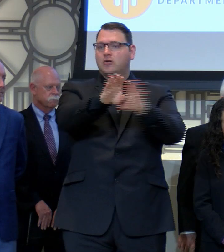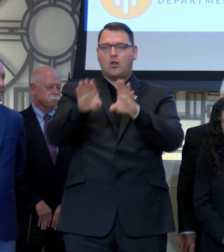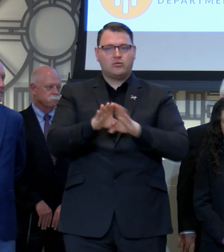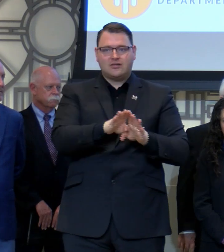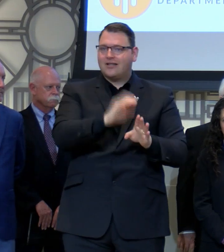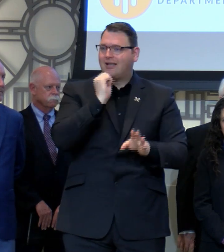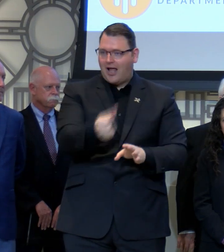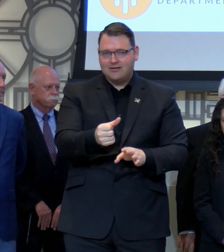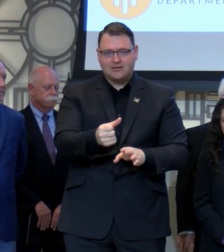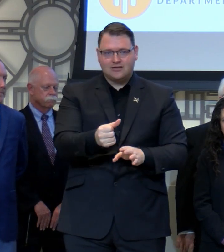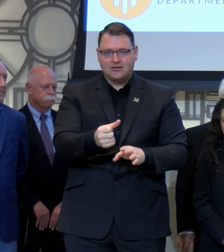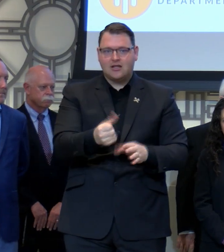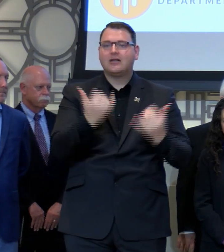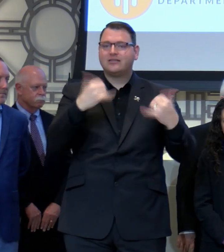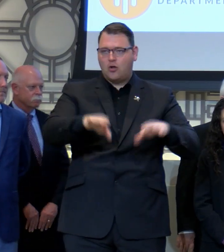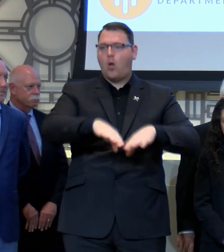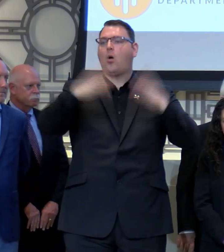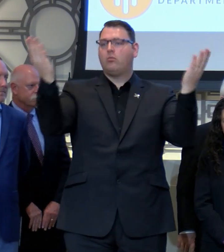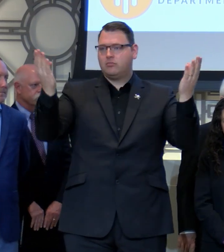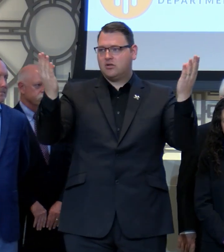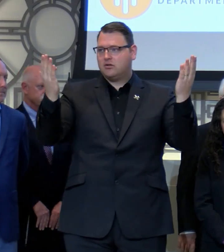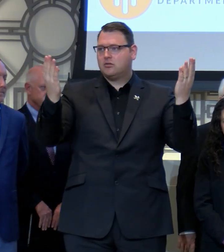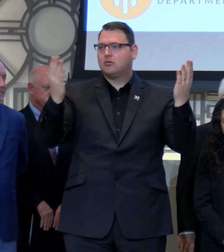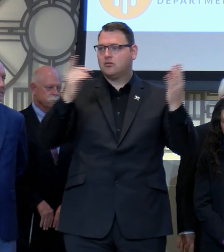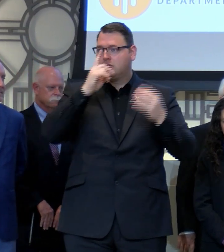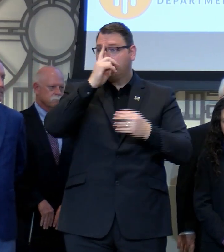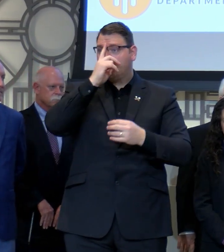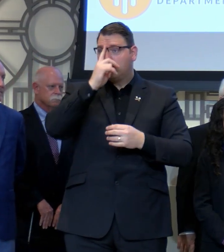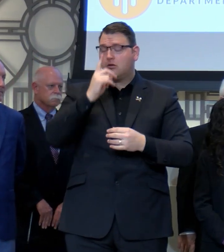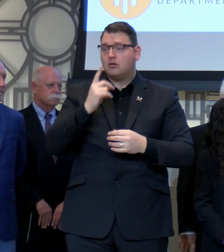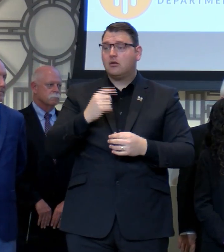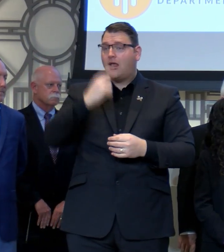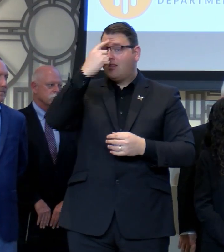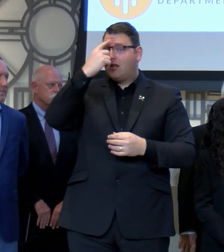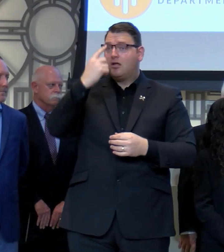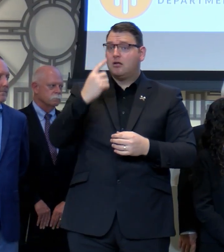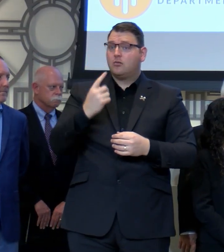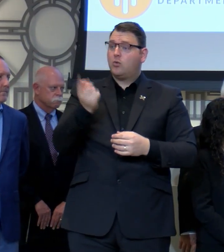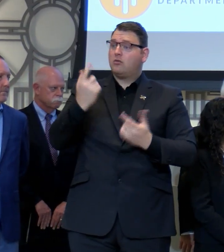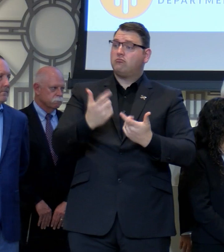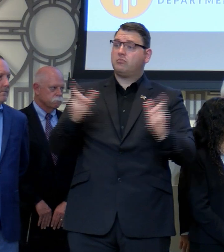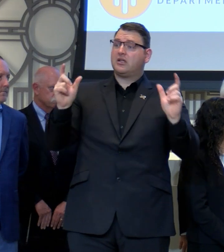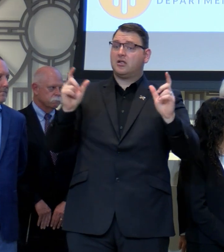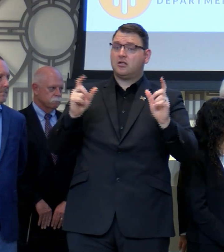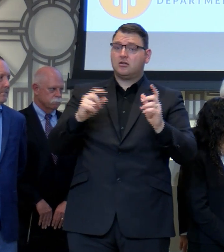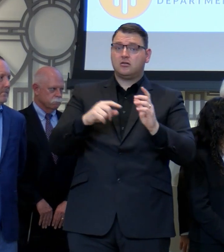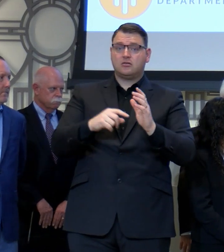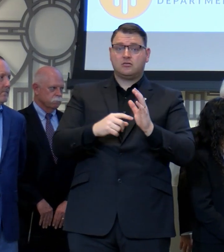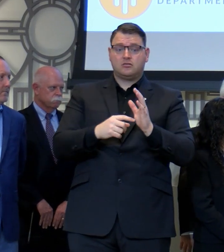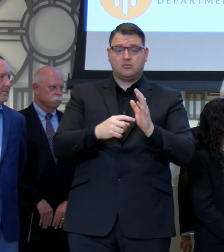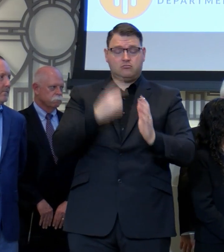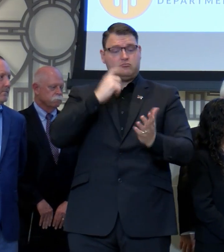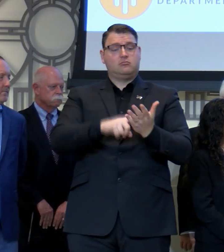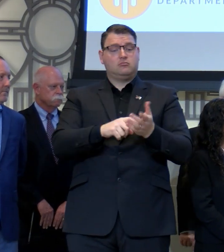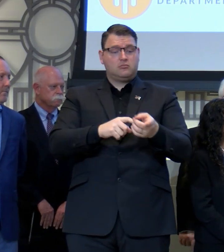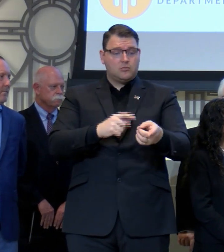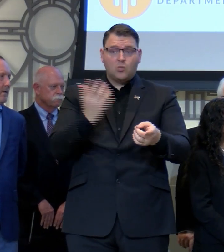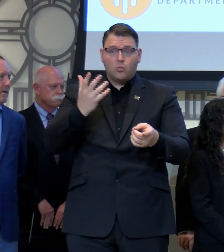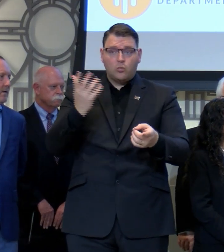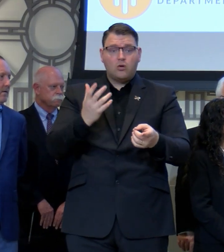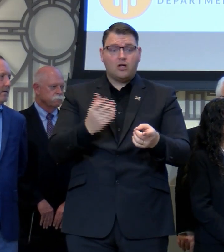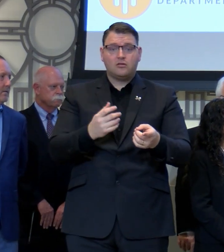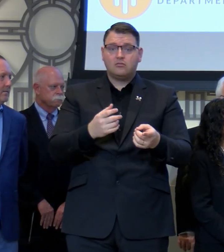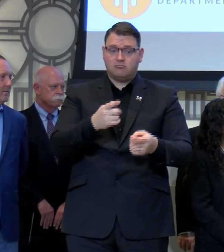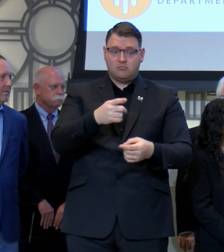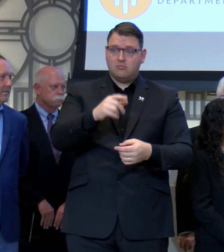They are not closing. And I think one of the big indicators when we say there's no problem with the food supply chain is that